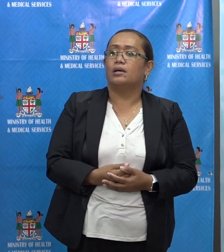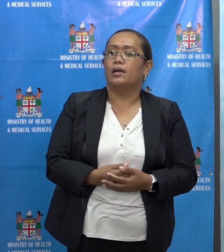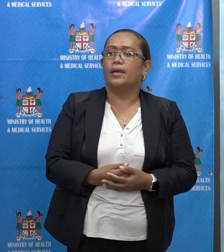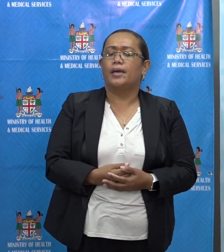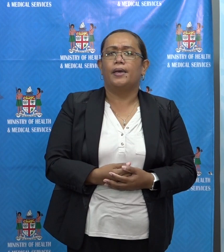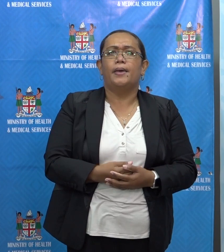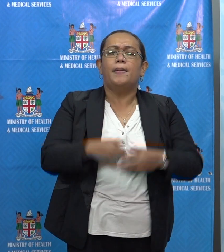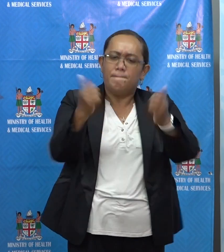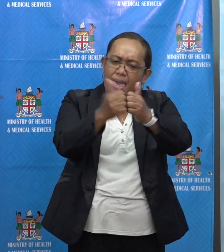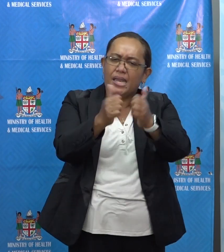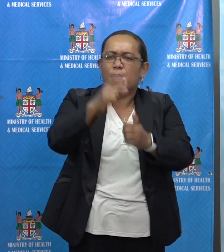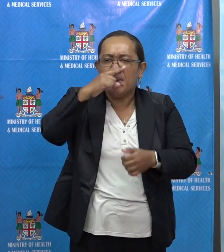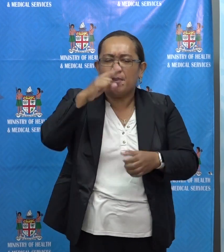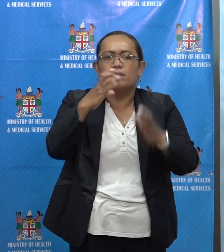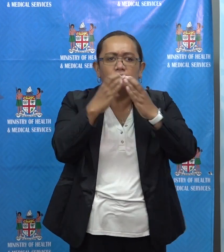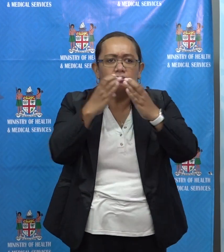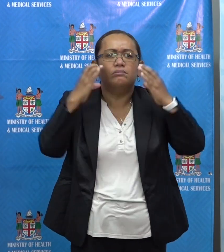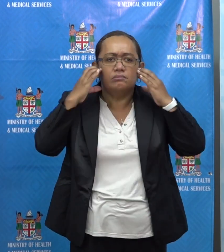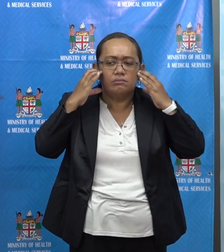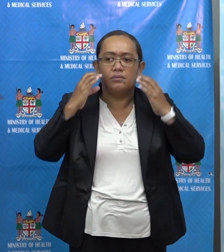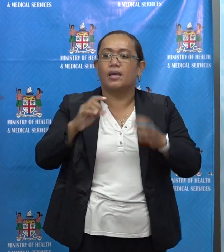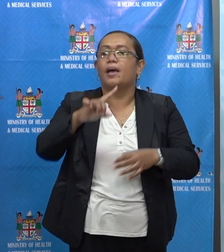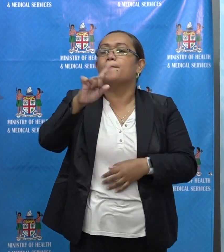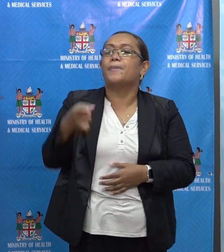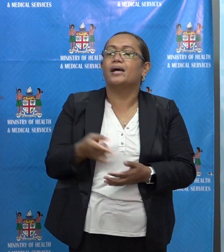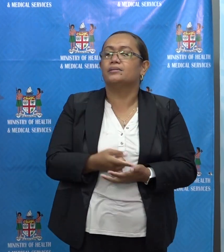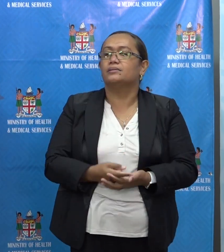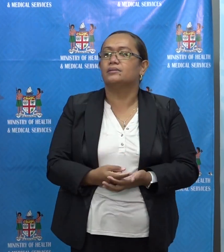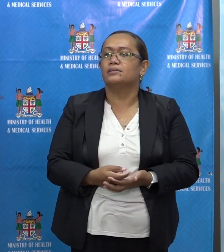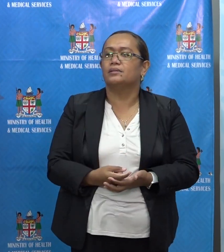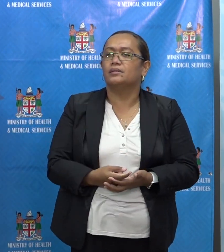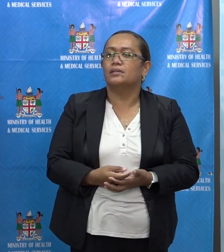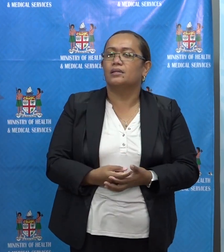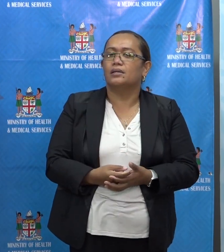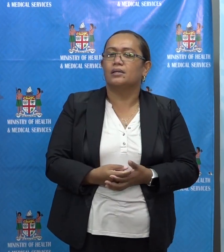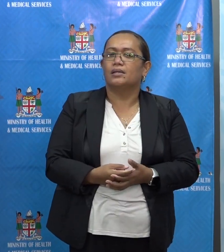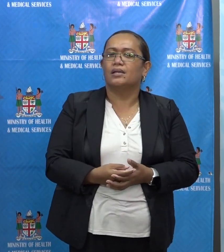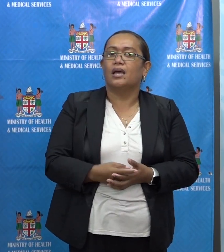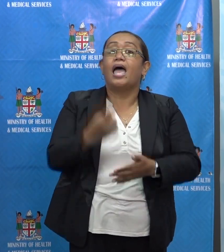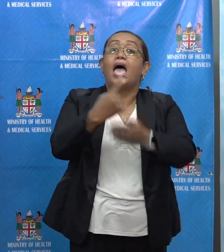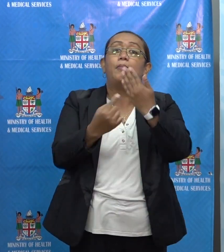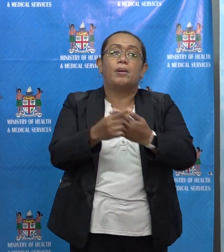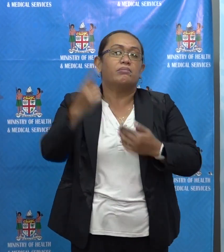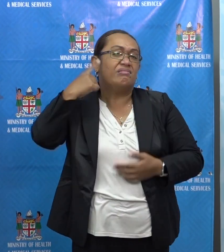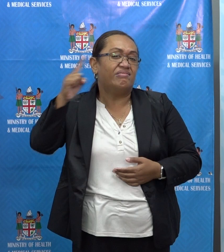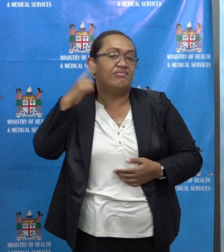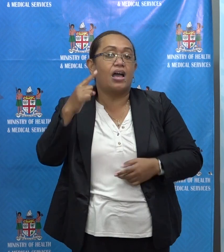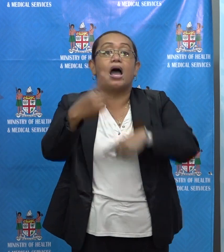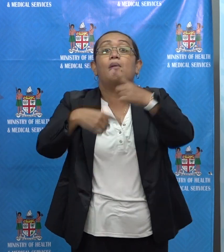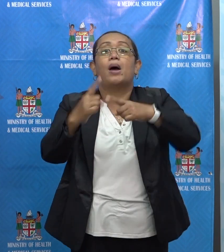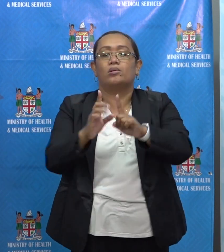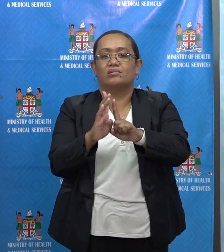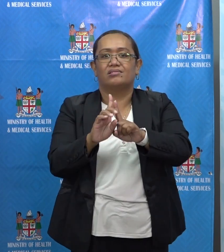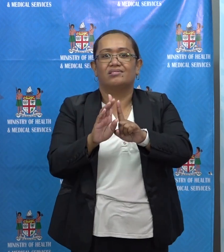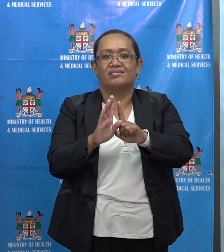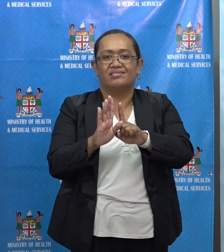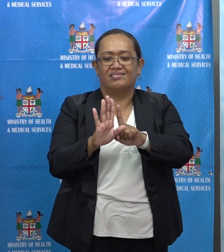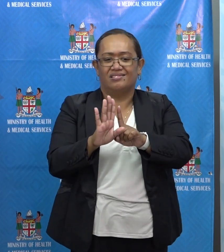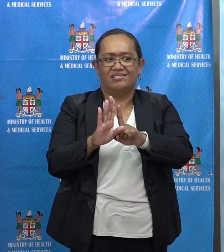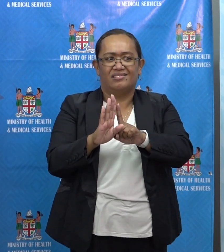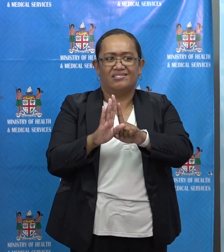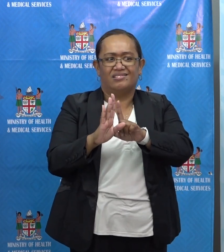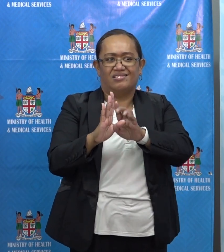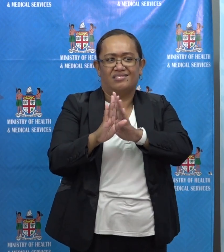respecting the face mask protocol, a handful was not cooperating. Is the ministry looking at